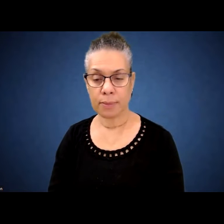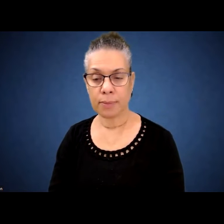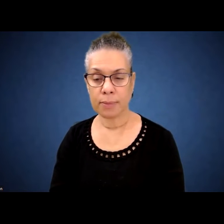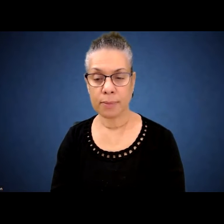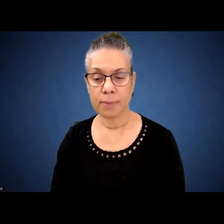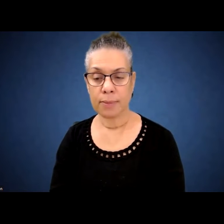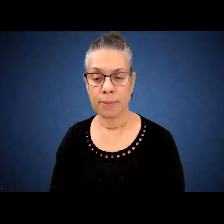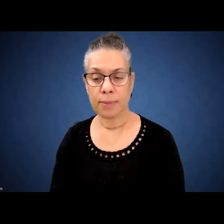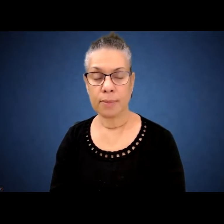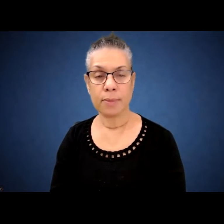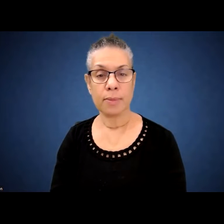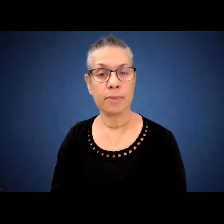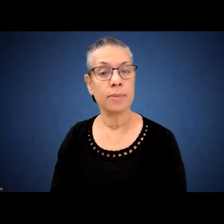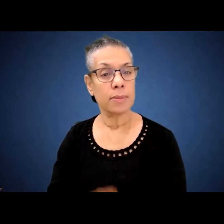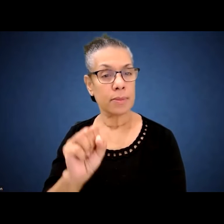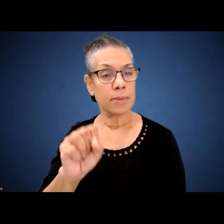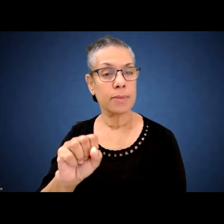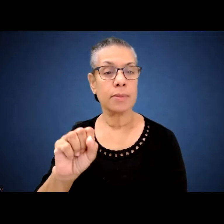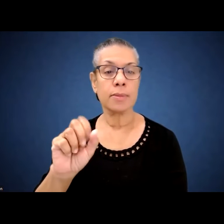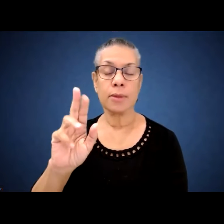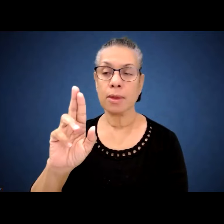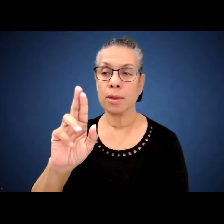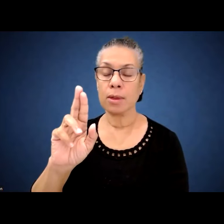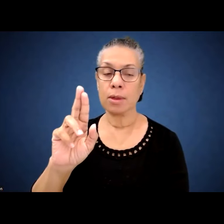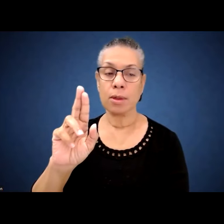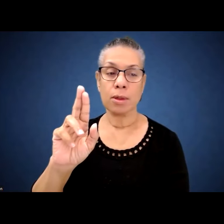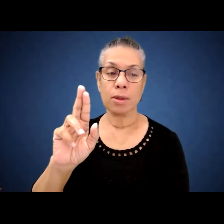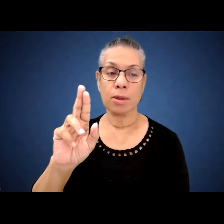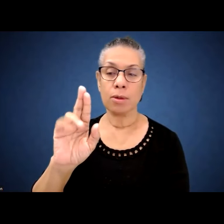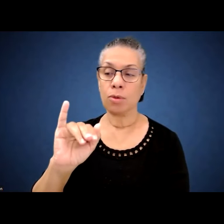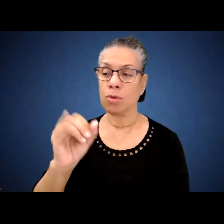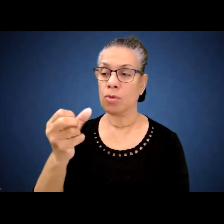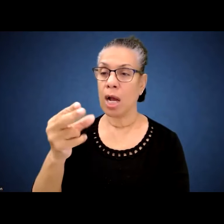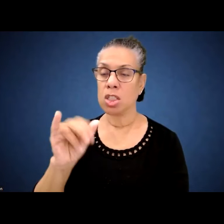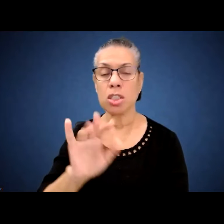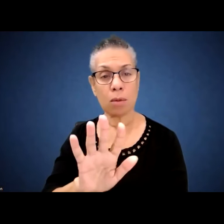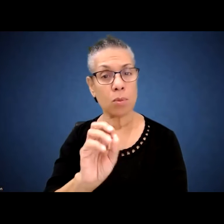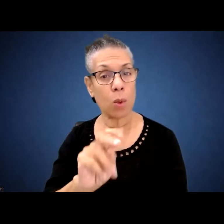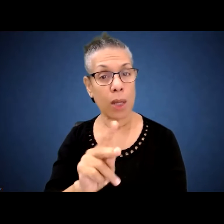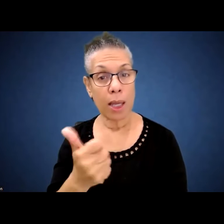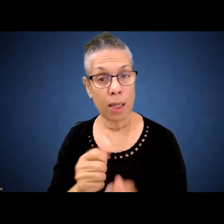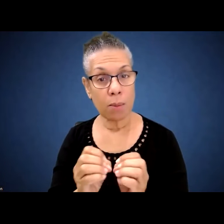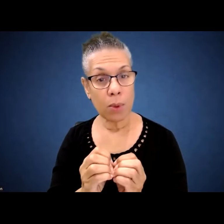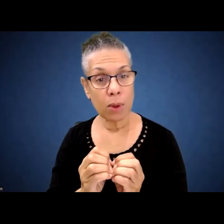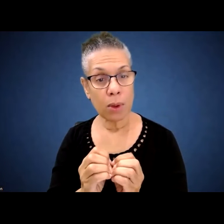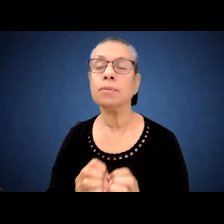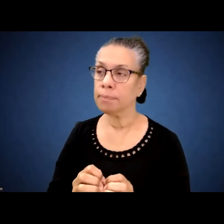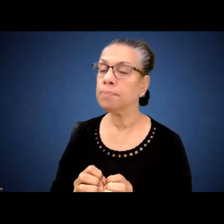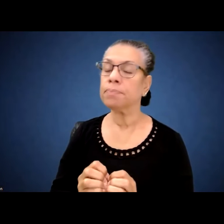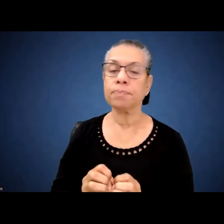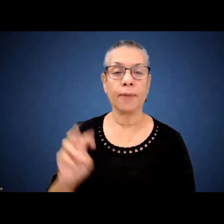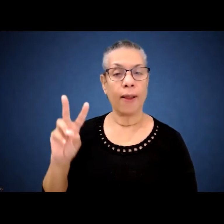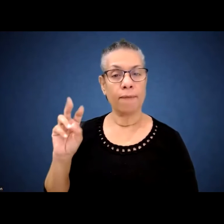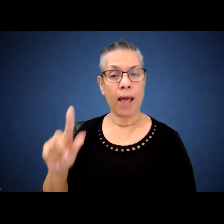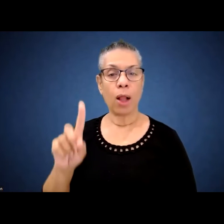Okay, thank you. Were there others? I'll give one more before we move on to